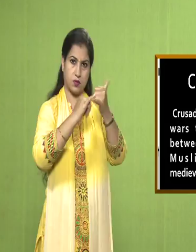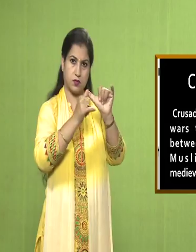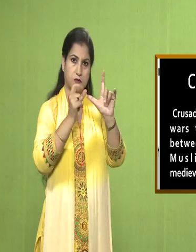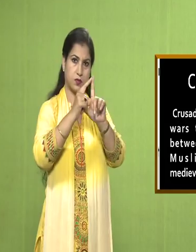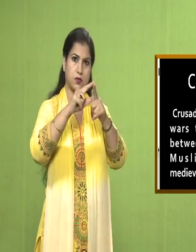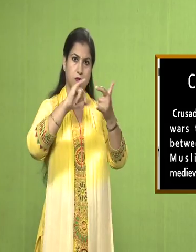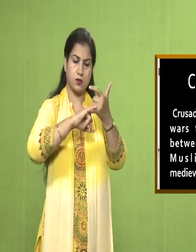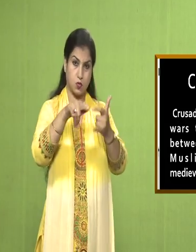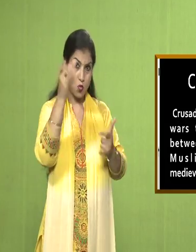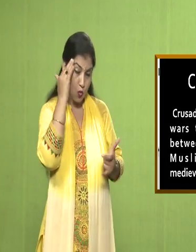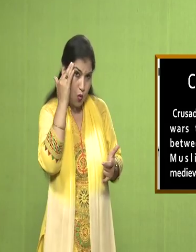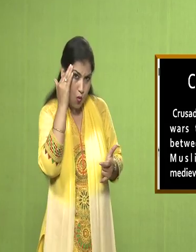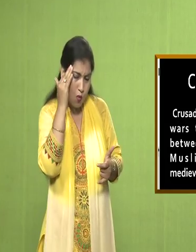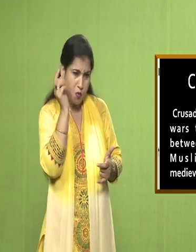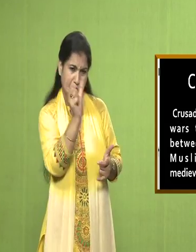Do you know about it?